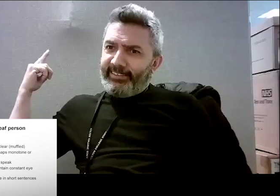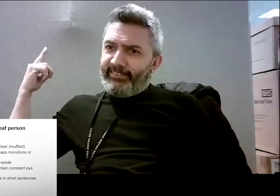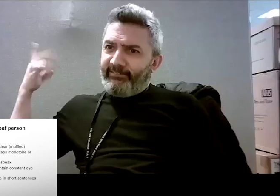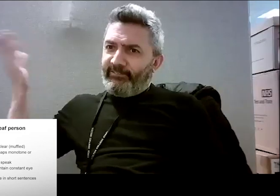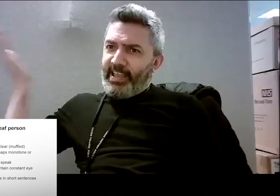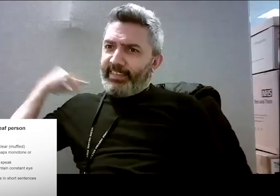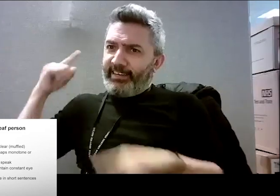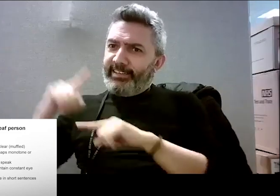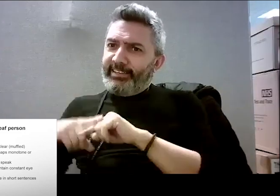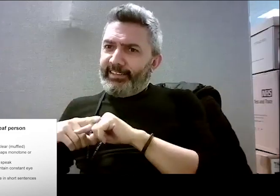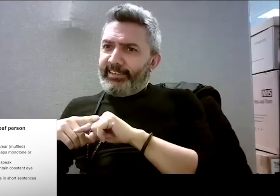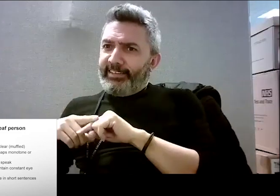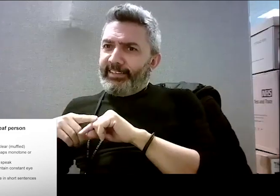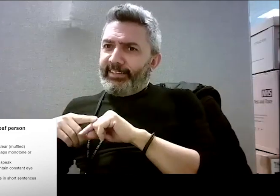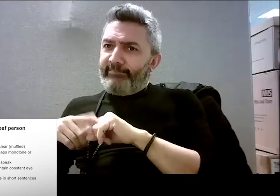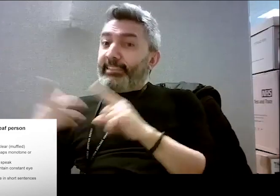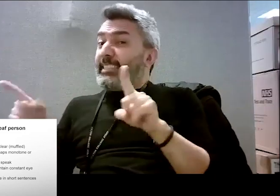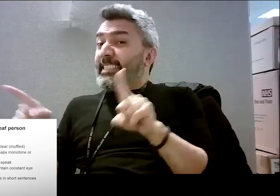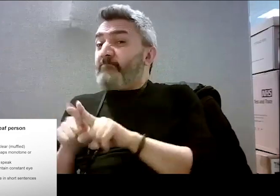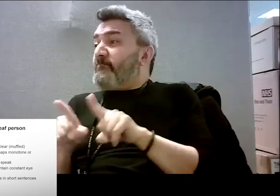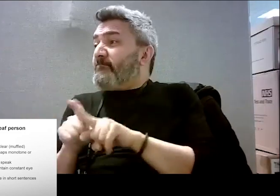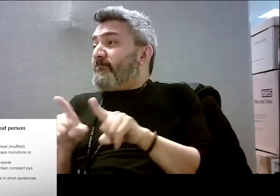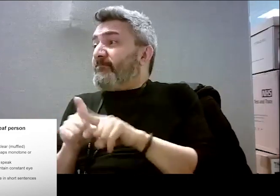to me. That's what my father, exactly the same thing as my father did.